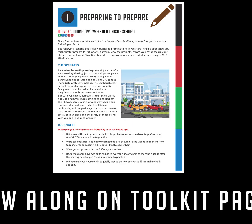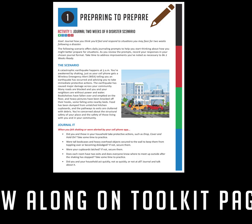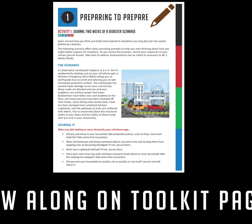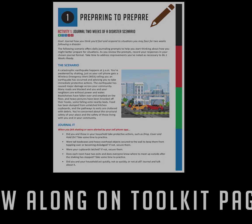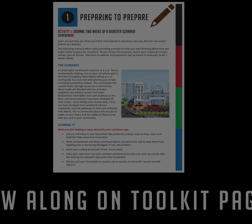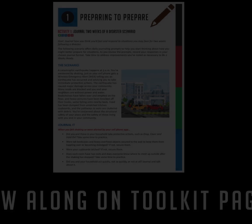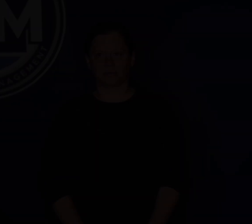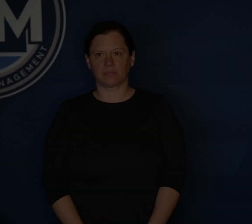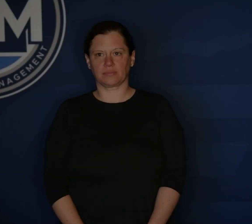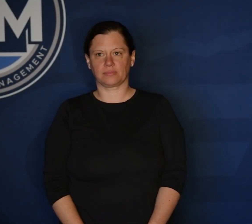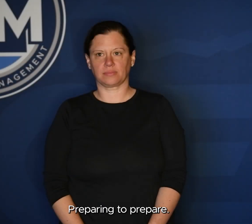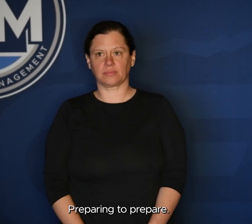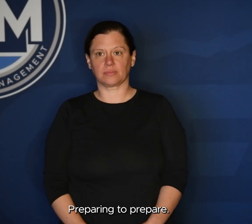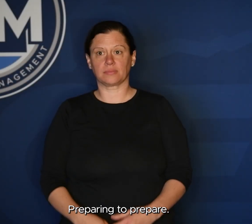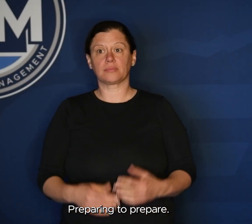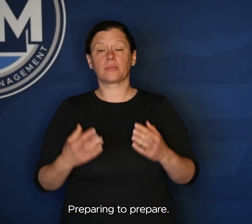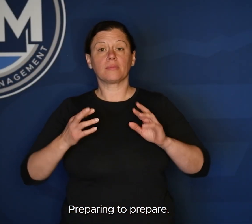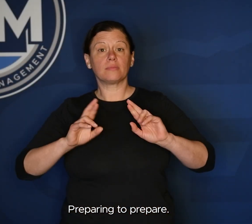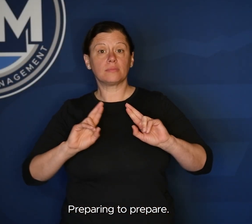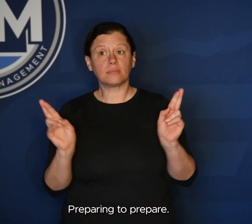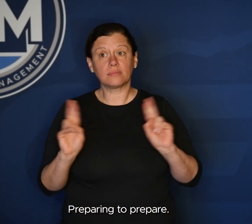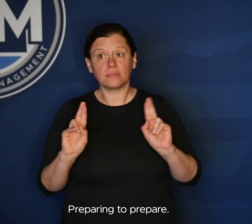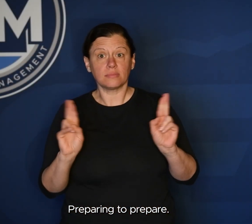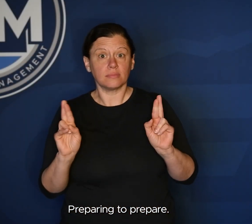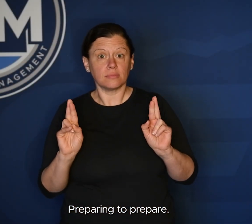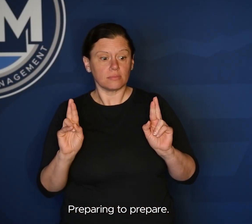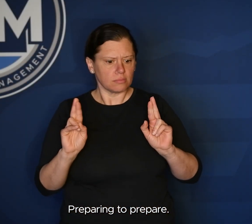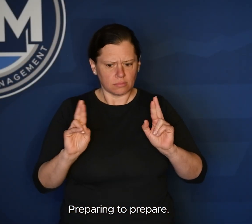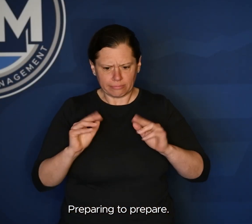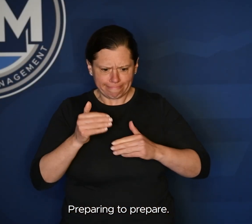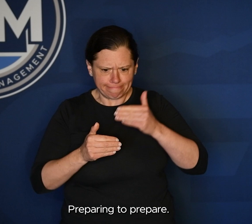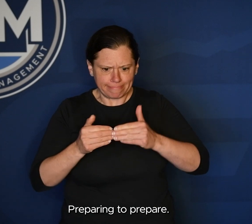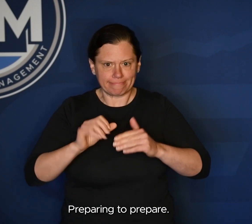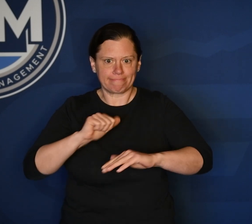page 33. Preparing to prepare.